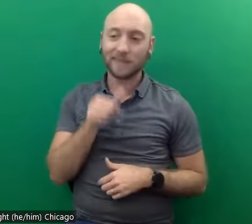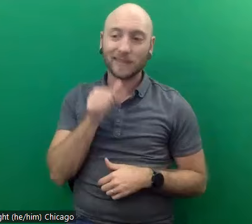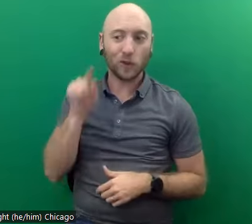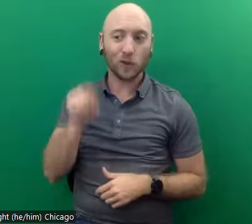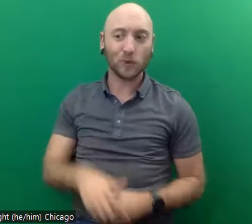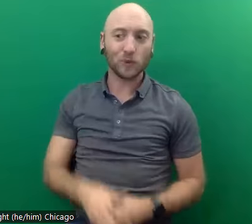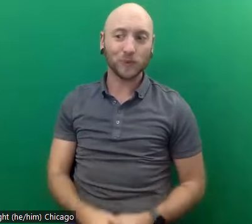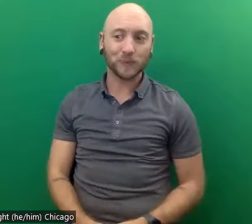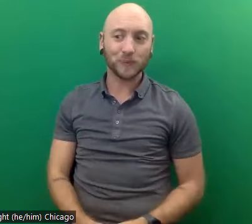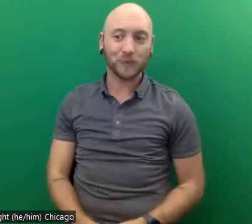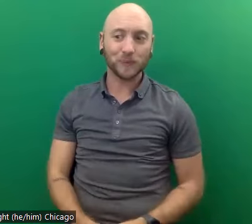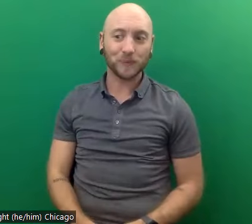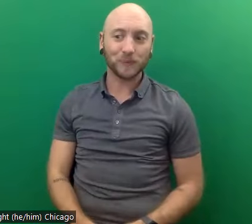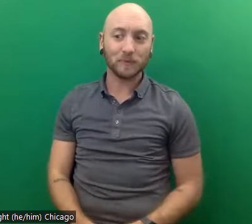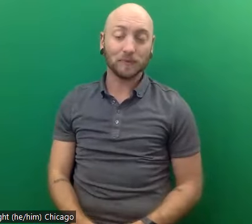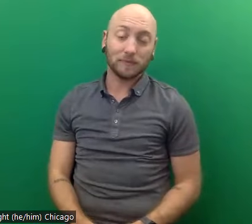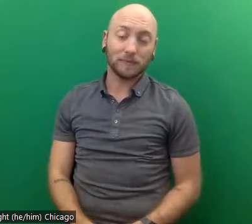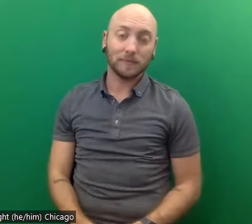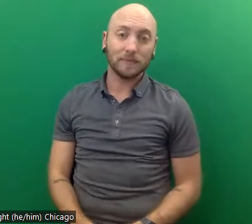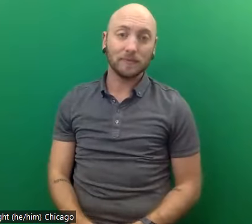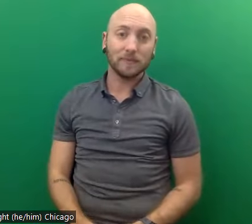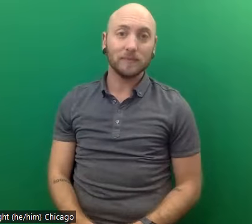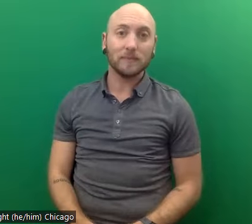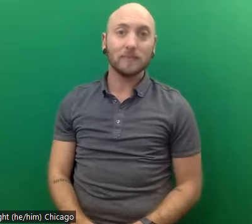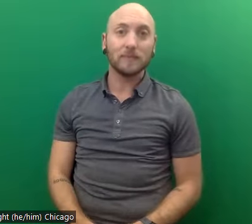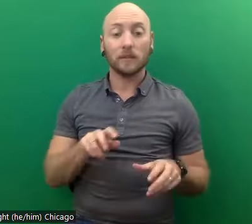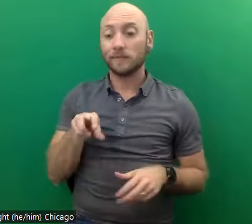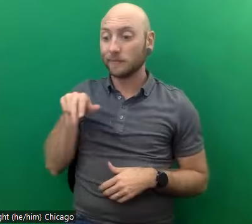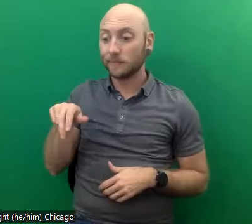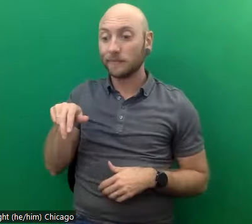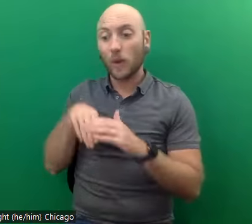And I went down, and I walked down those stairs, and I went in that basement.